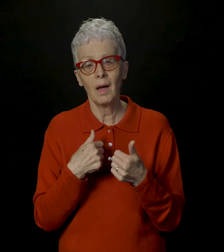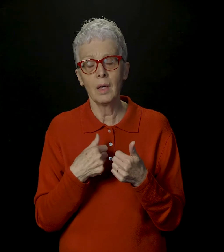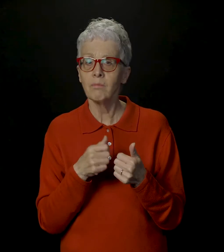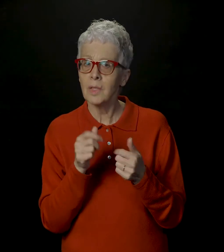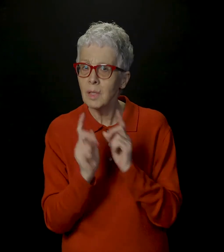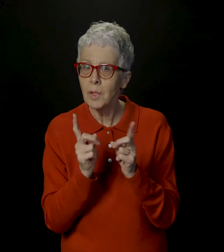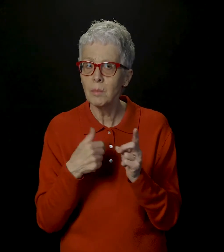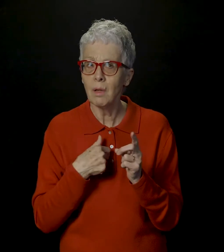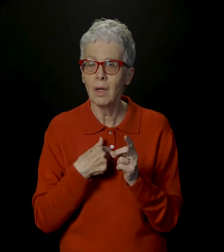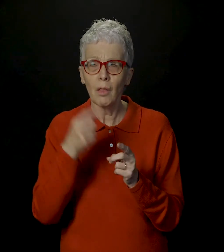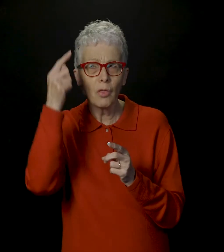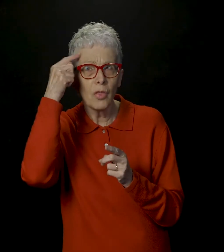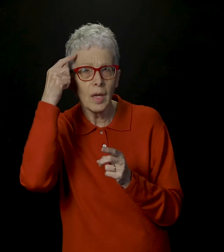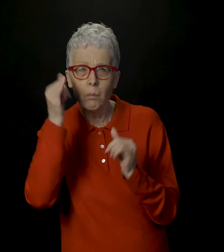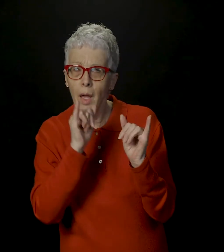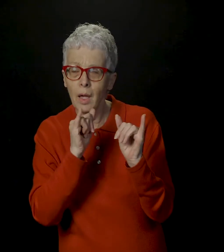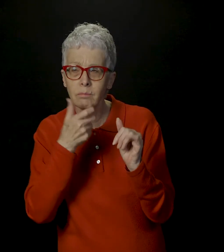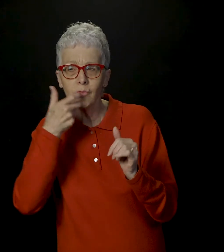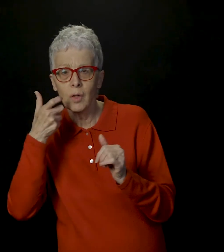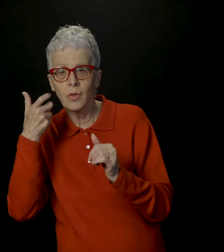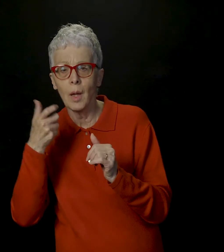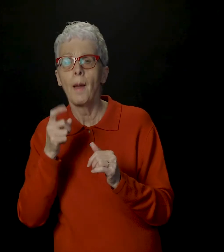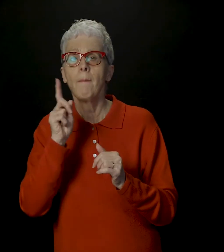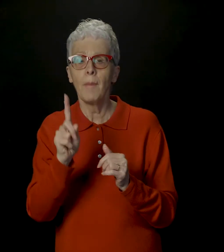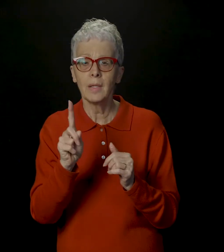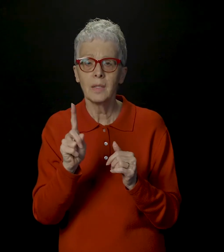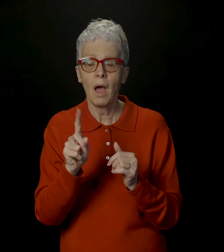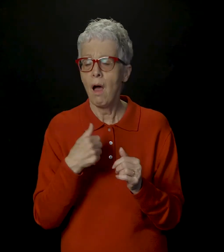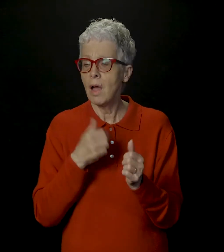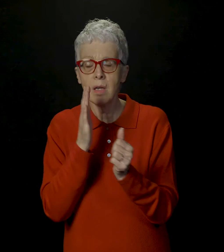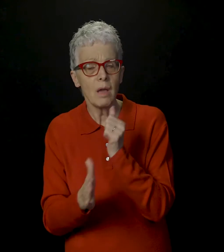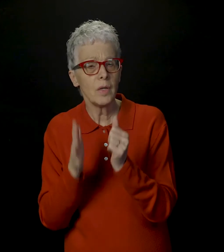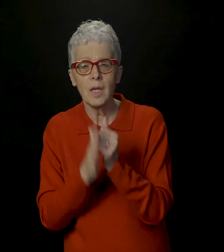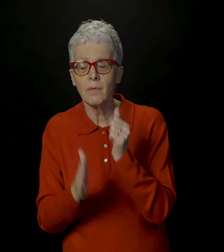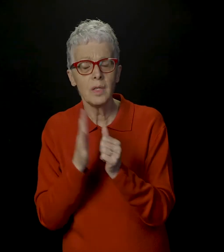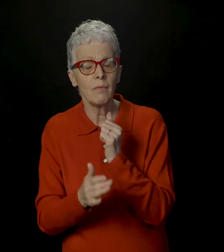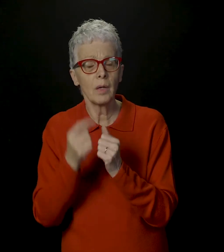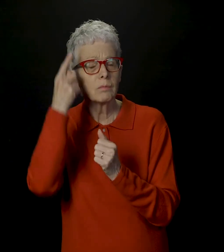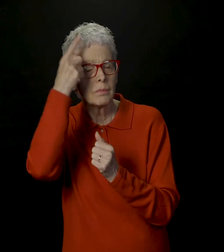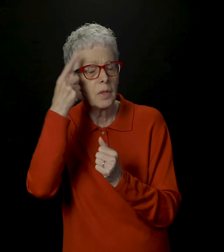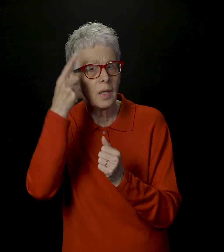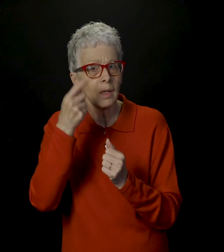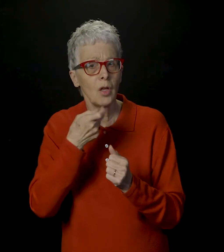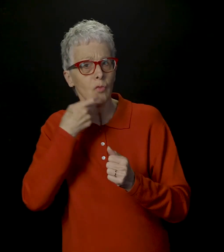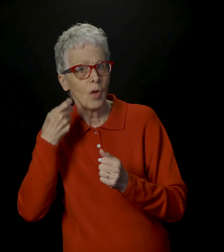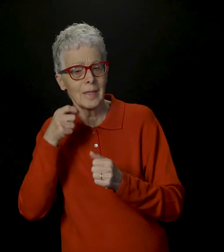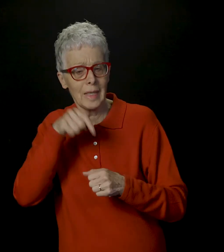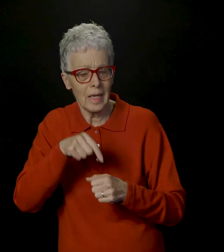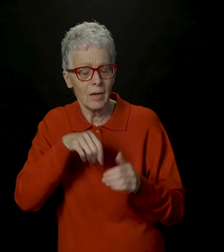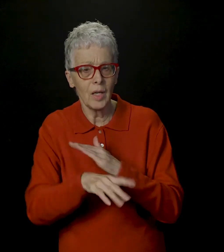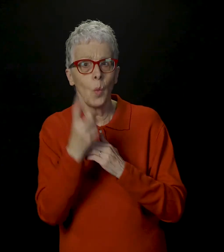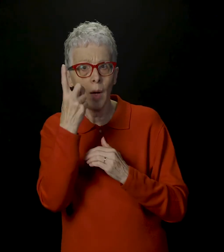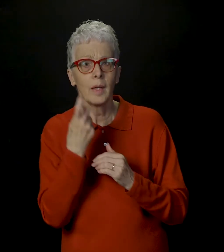get away From that thought process But Here's the only place I never Never even Contemplate thinking like that So